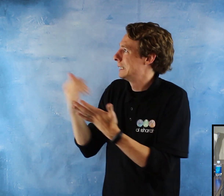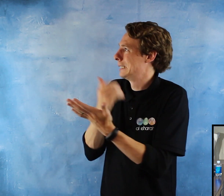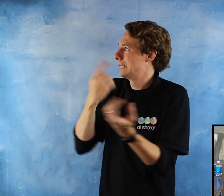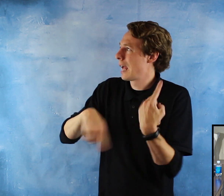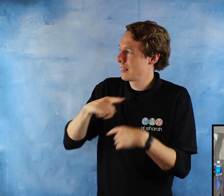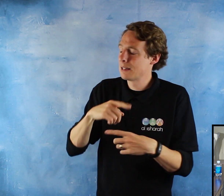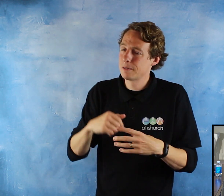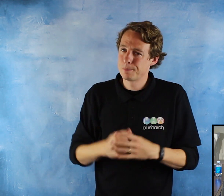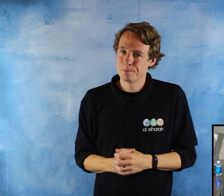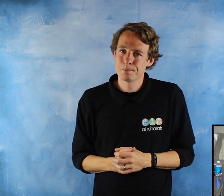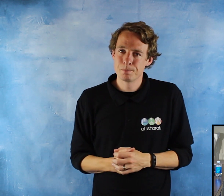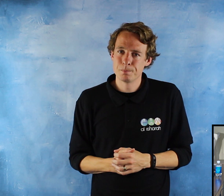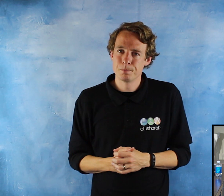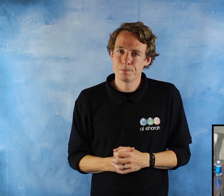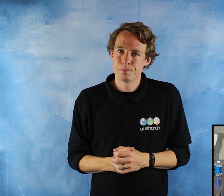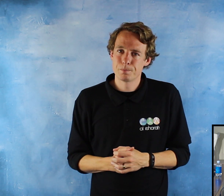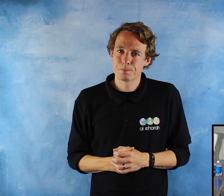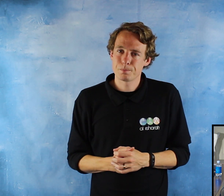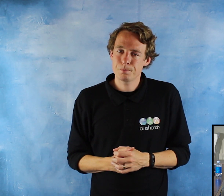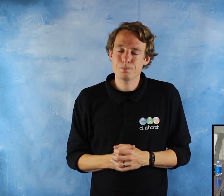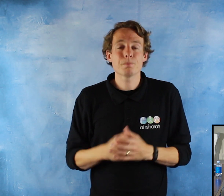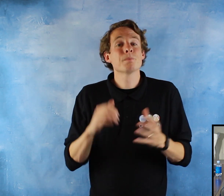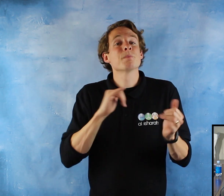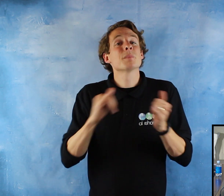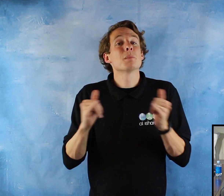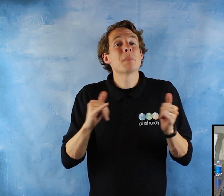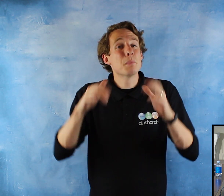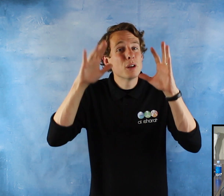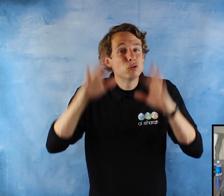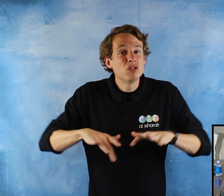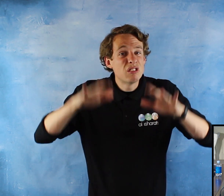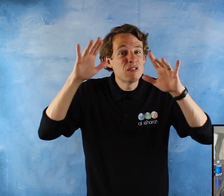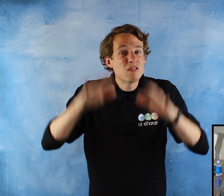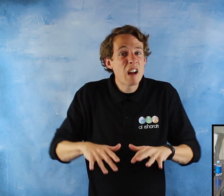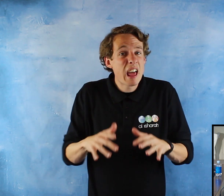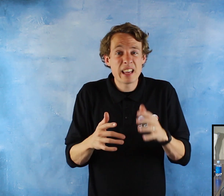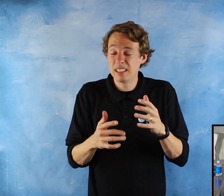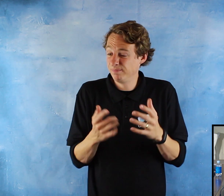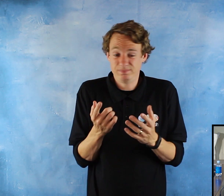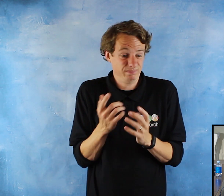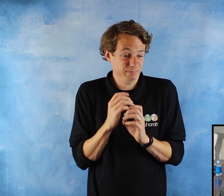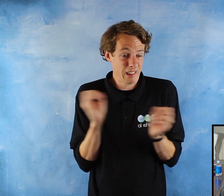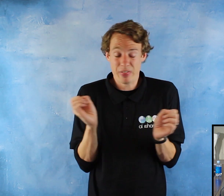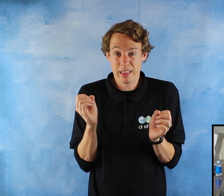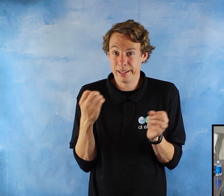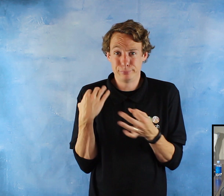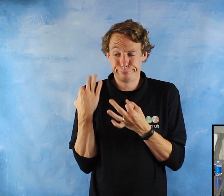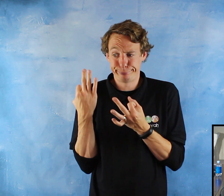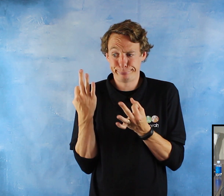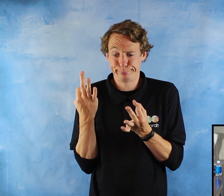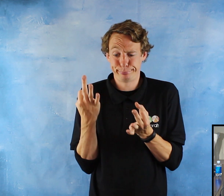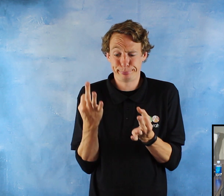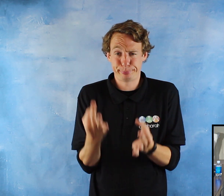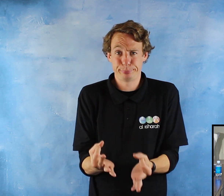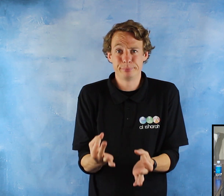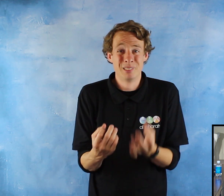Even in the dunya, when it continues, there is no rainfall, drought continues for a long time, what happens?